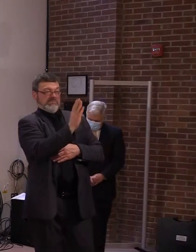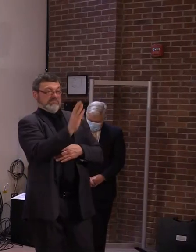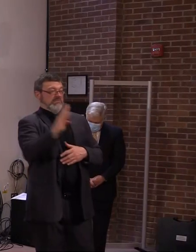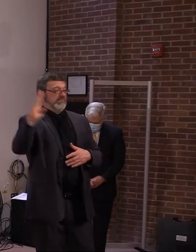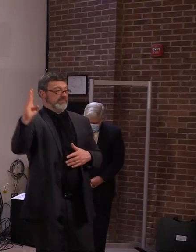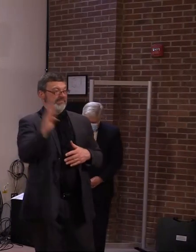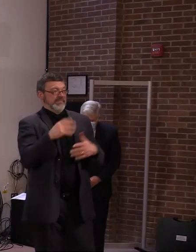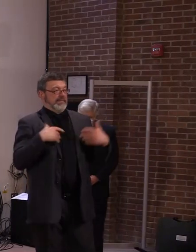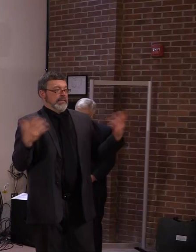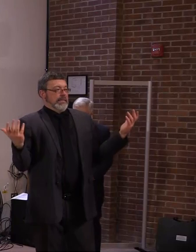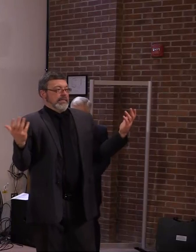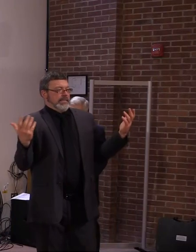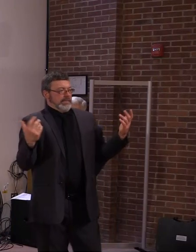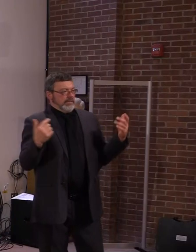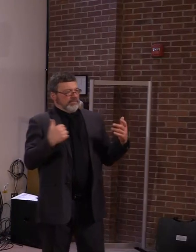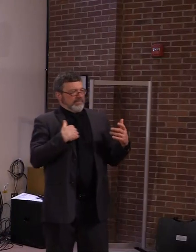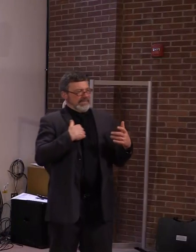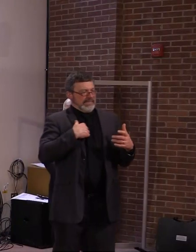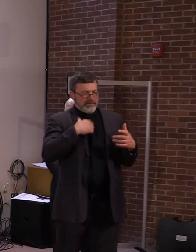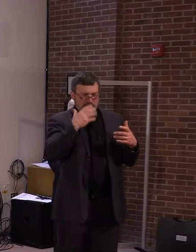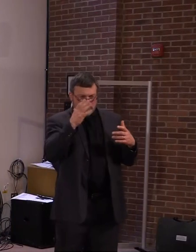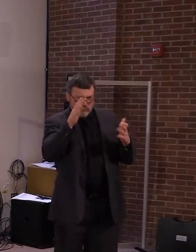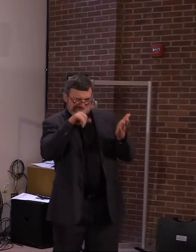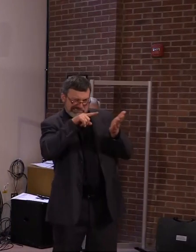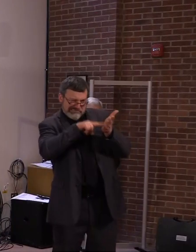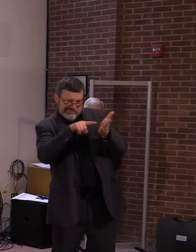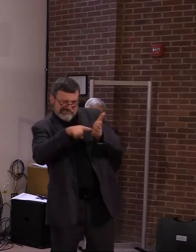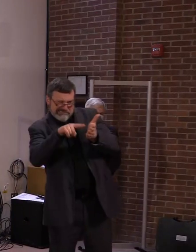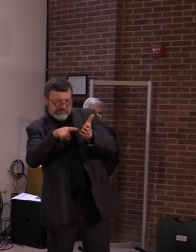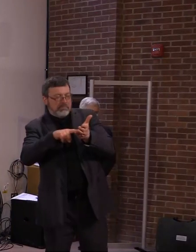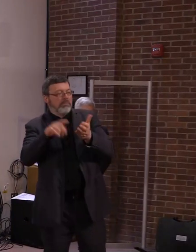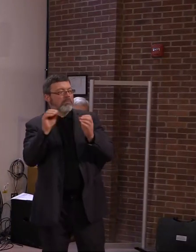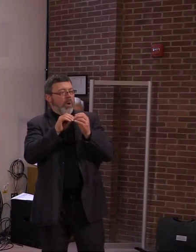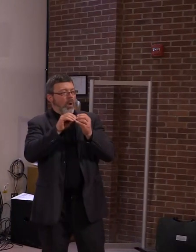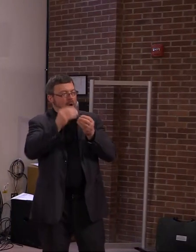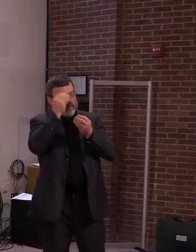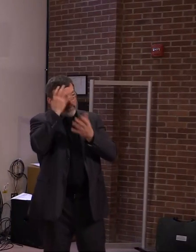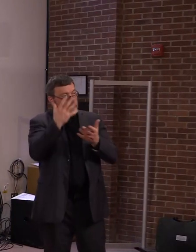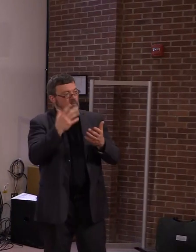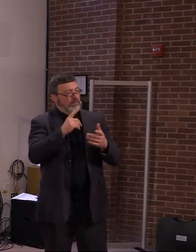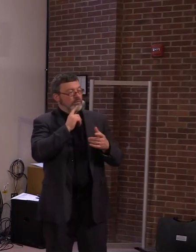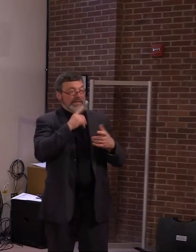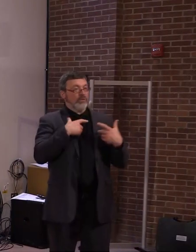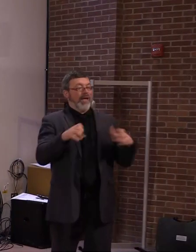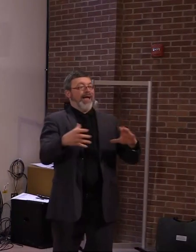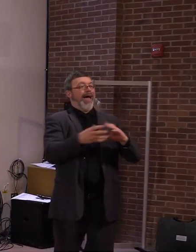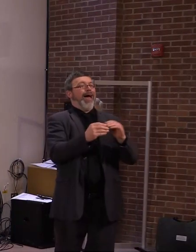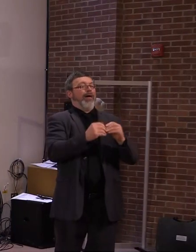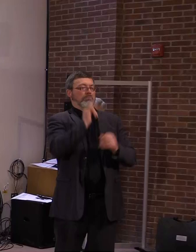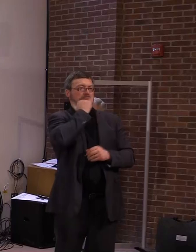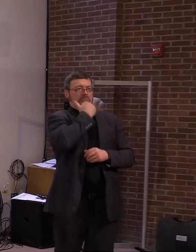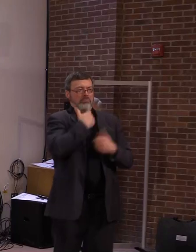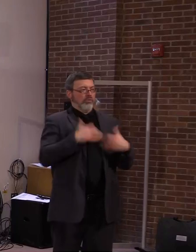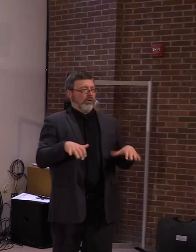Well, okay. I'll try to get that so you can have a precise number, because I don't want you to report on such a broad range.